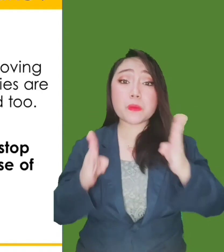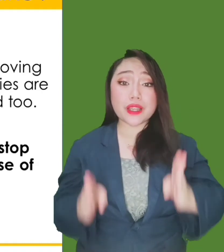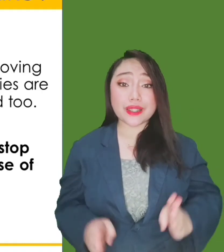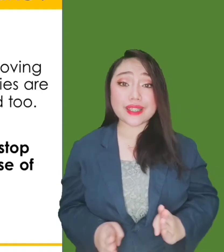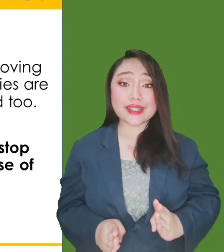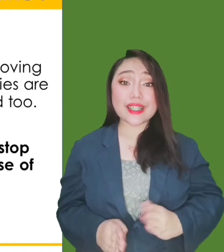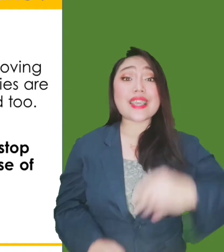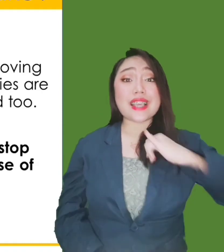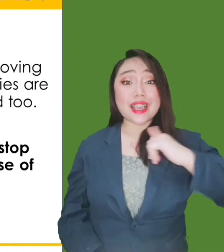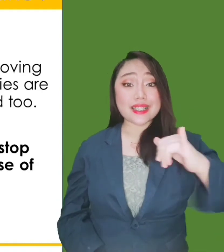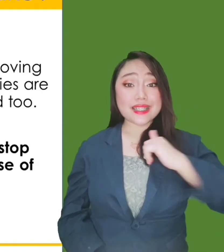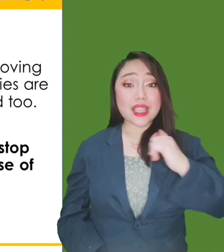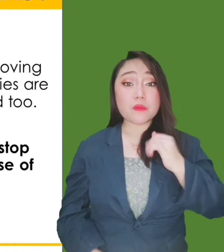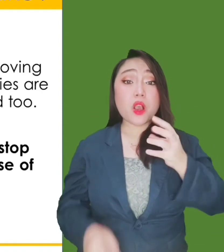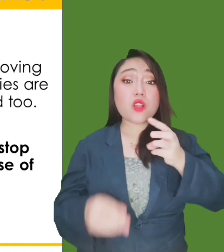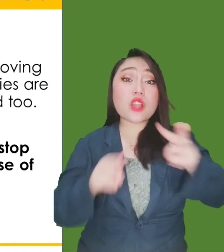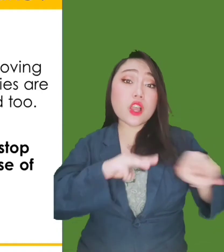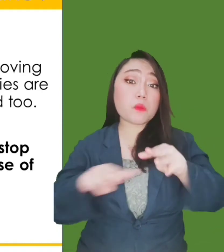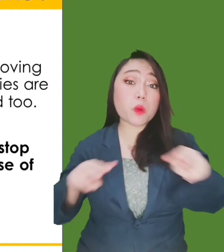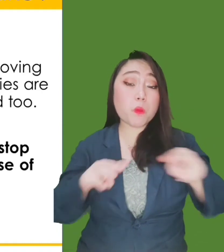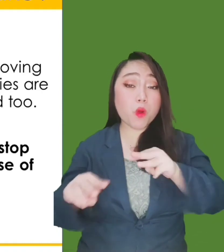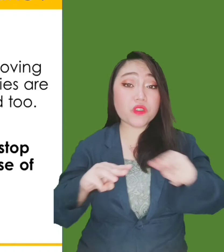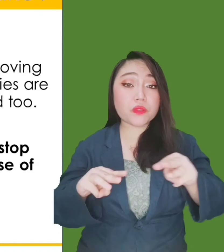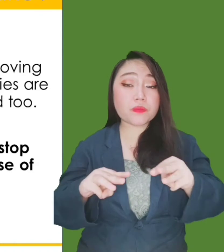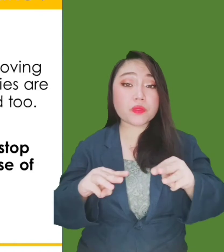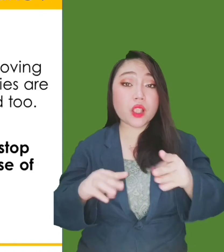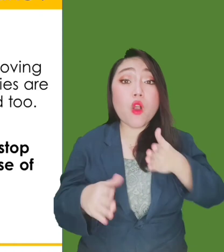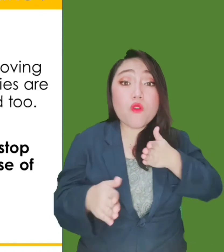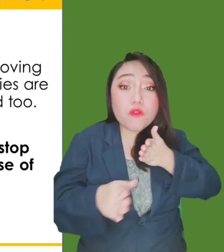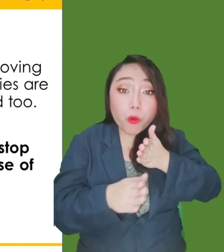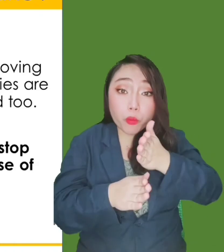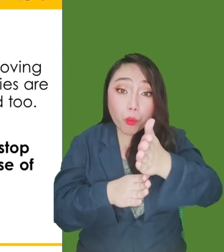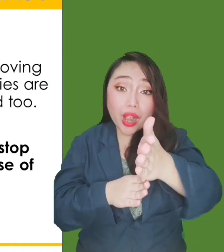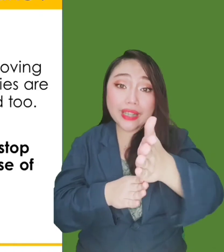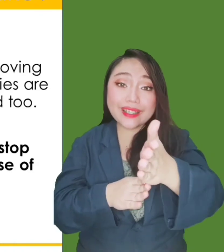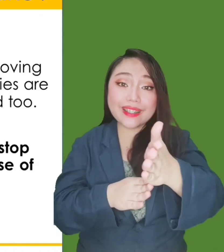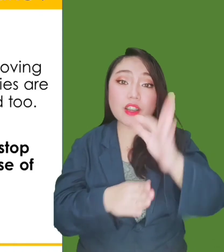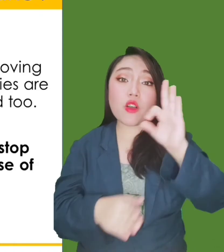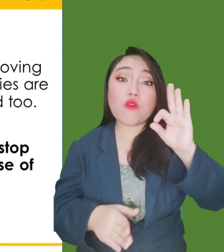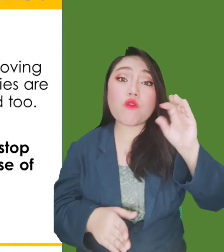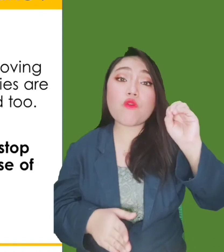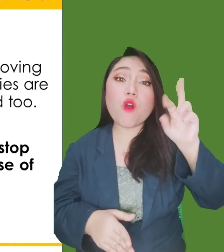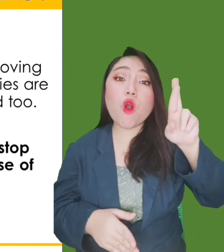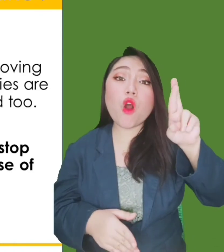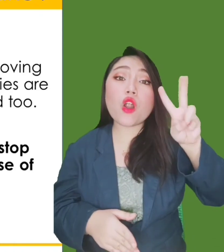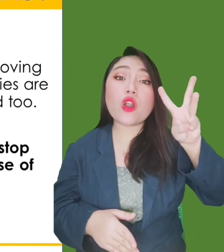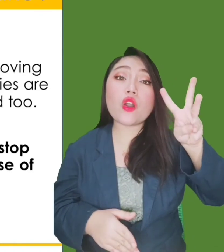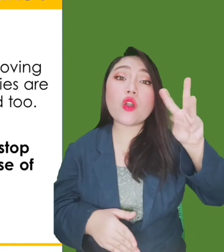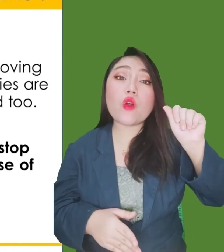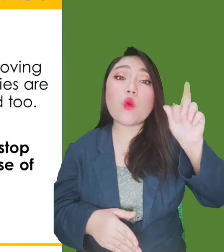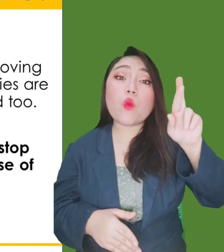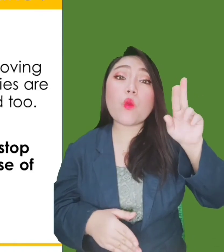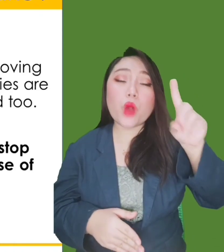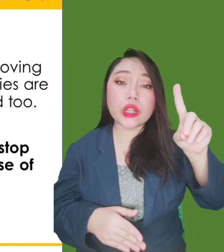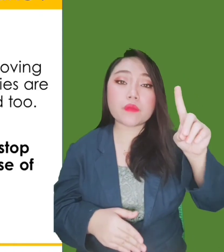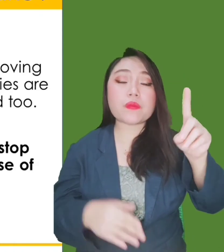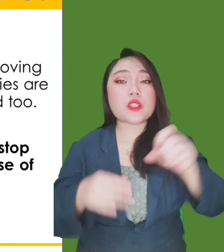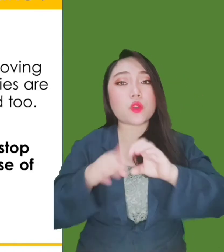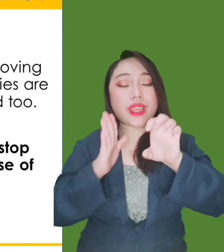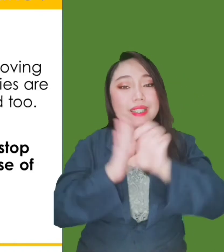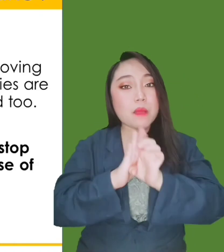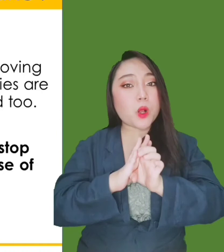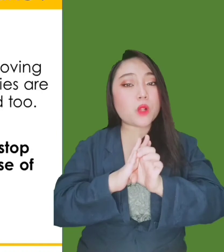the car and our body are both moving in the same direction, which is